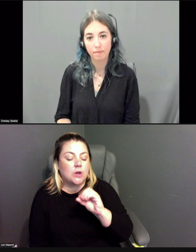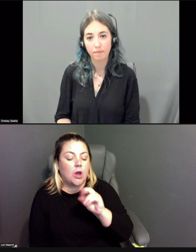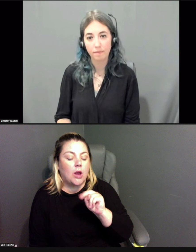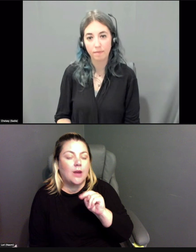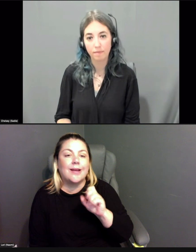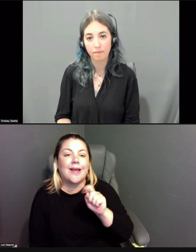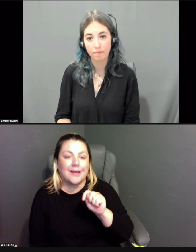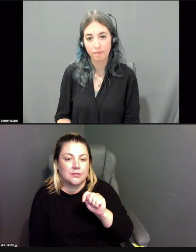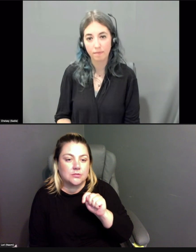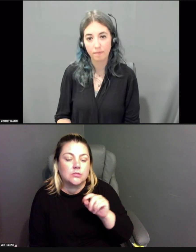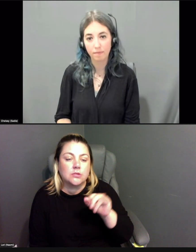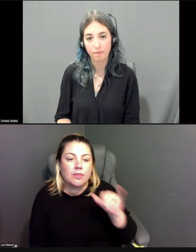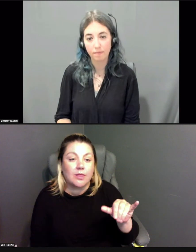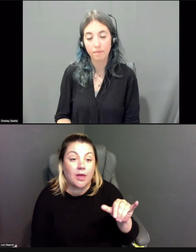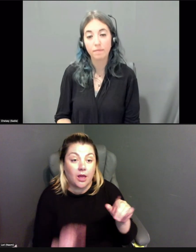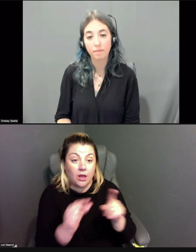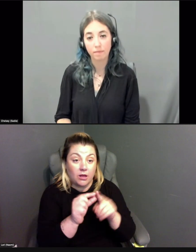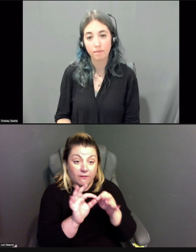fact that like women